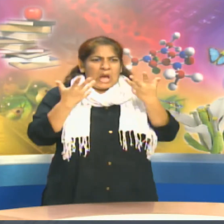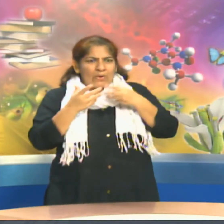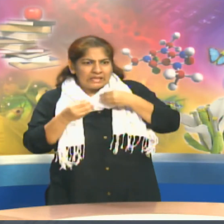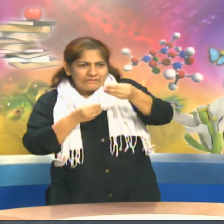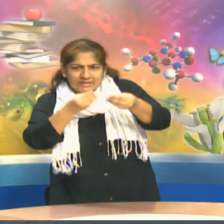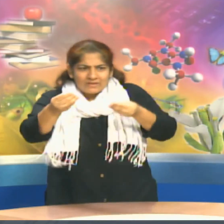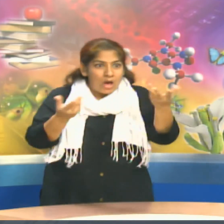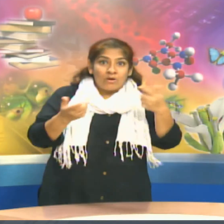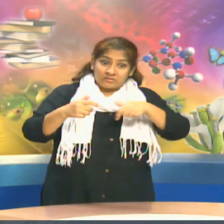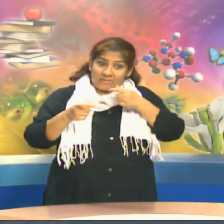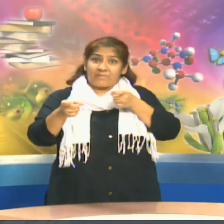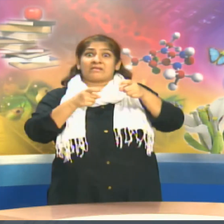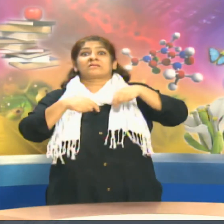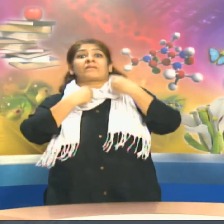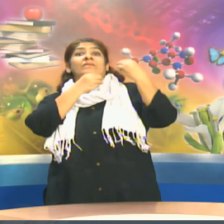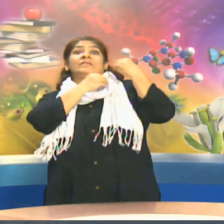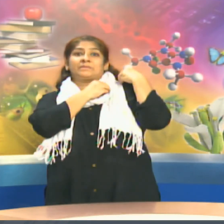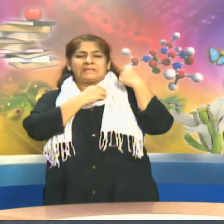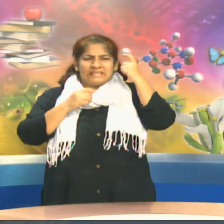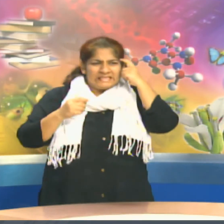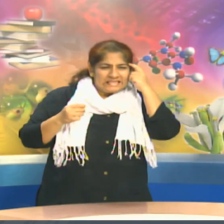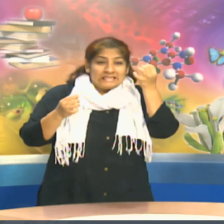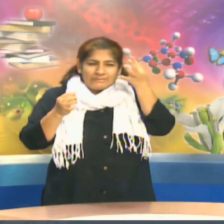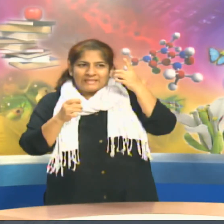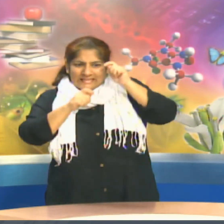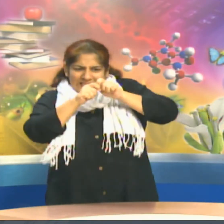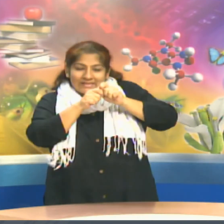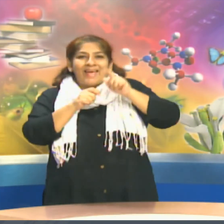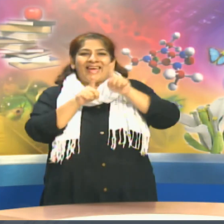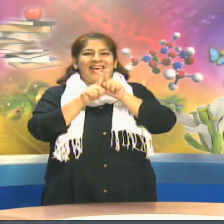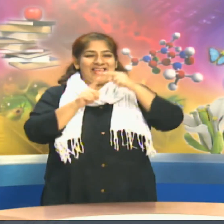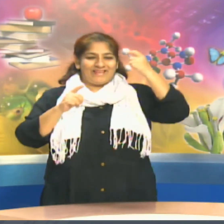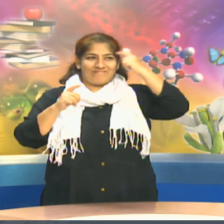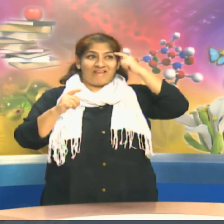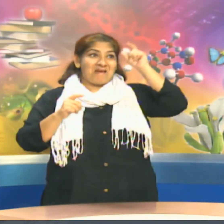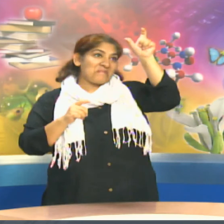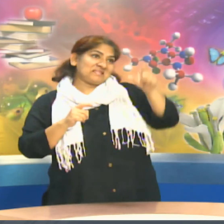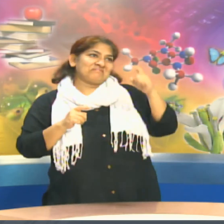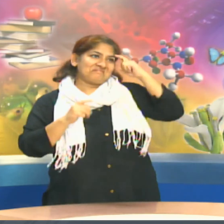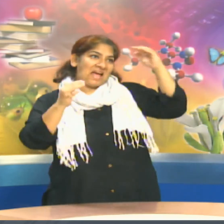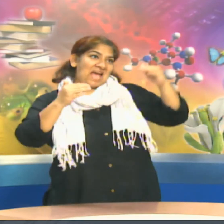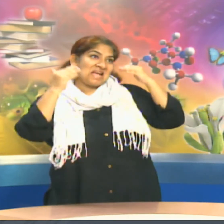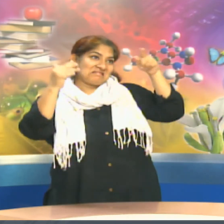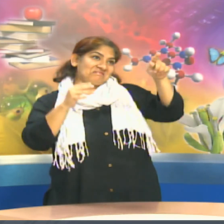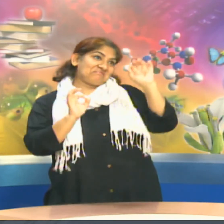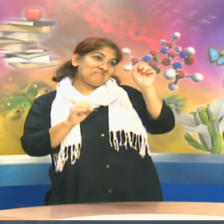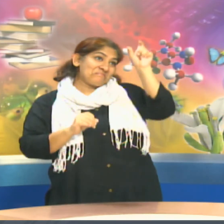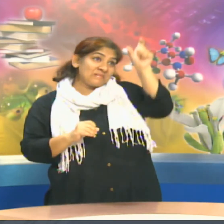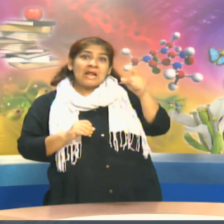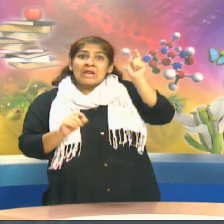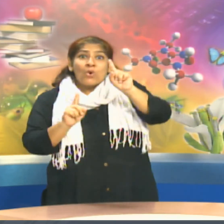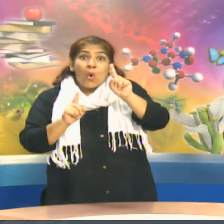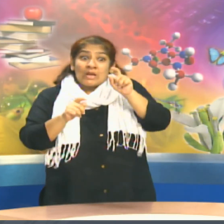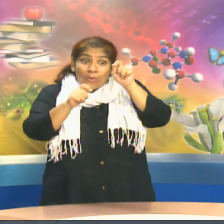For example, a person who is planning and intellectually thinking about